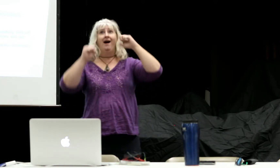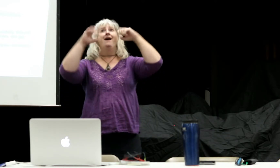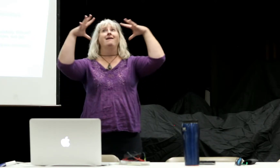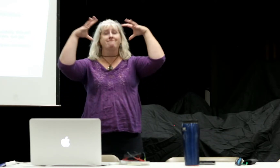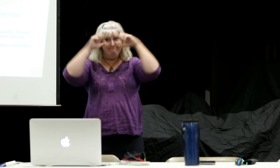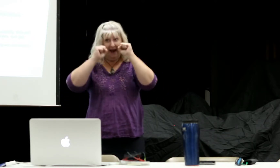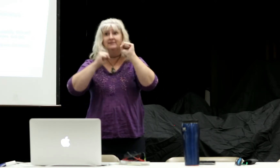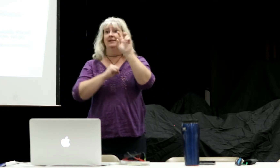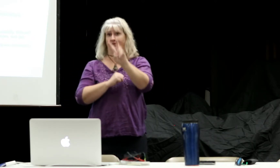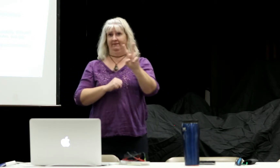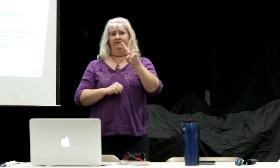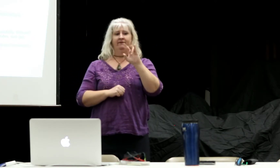in performing visual vernacular,